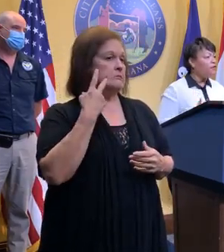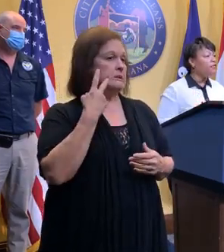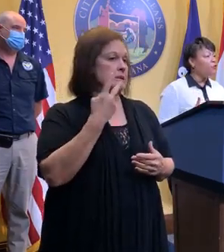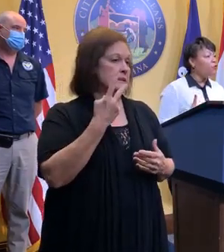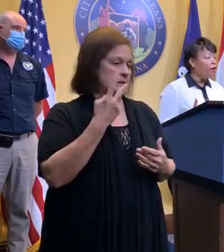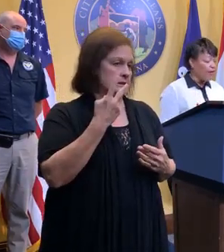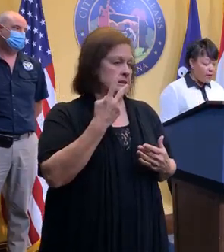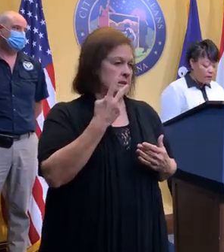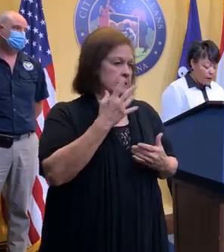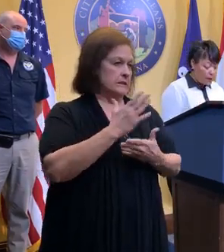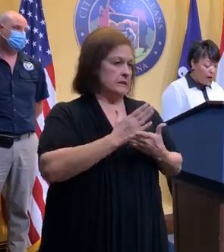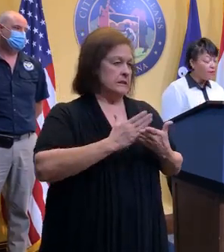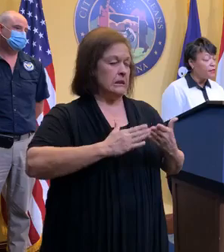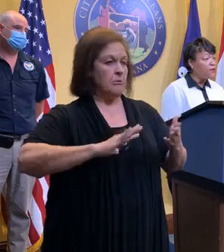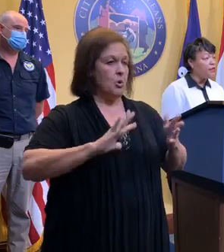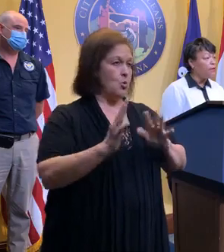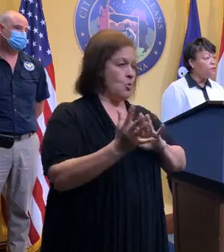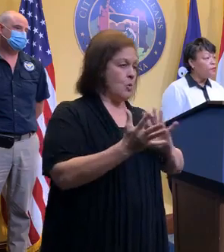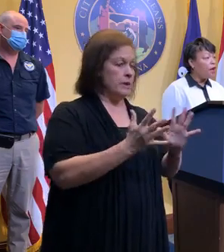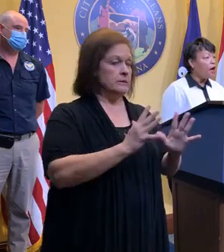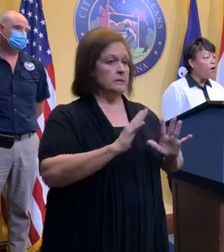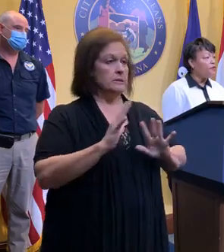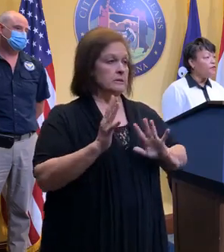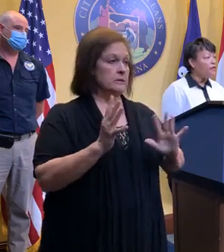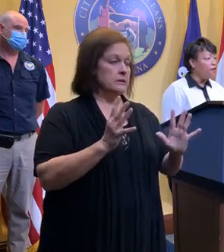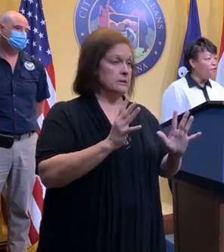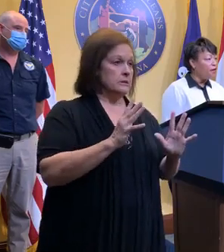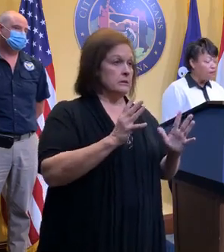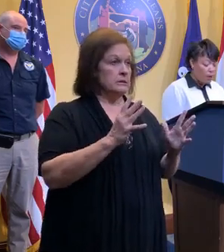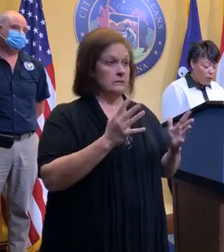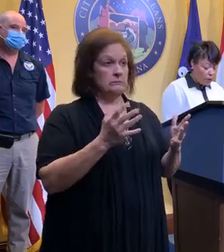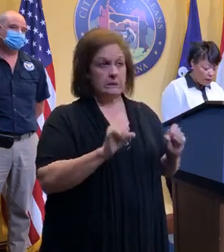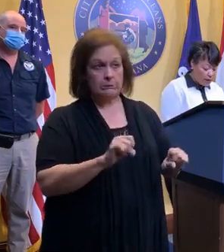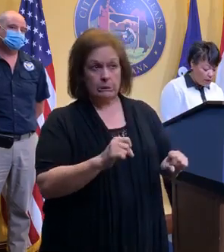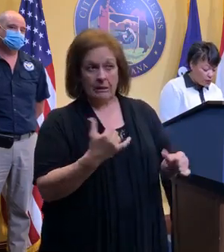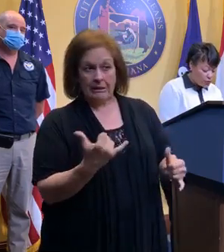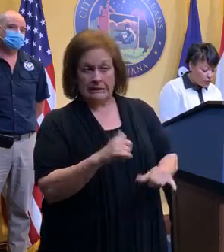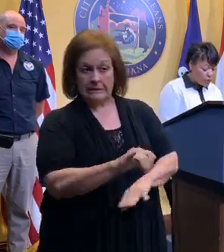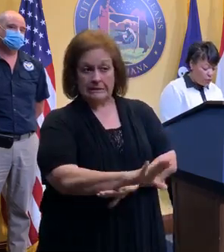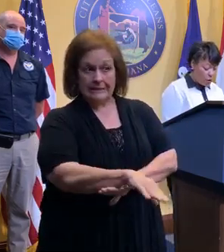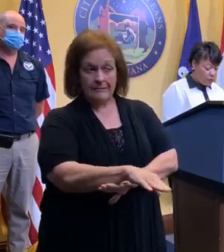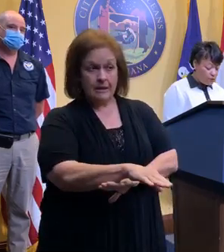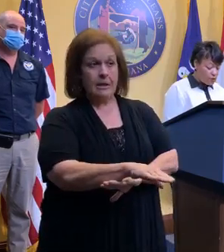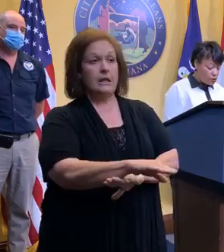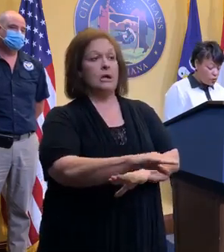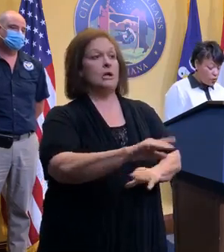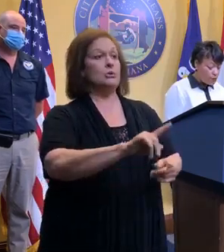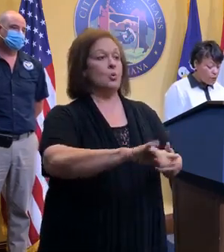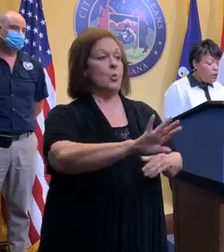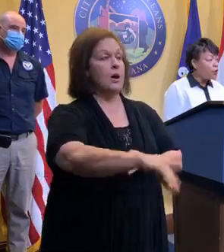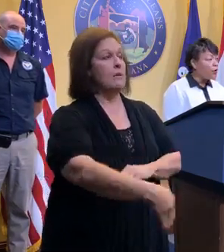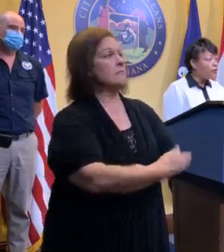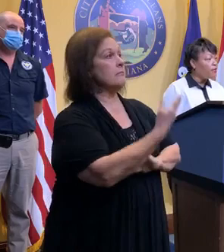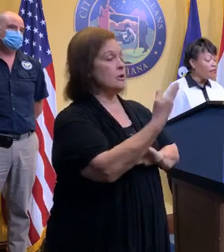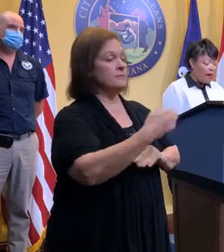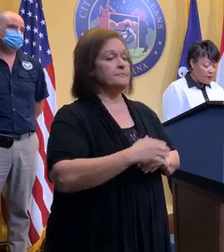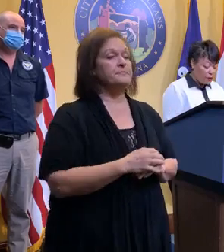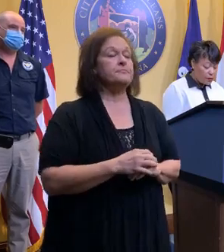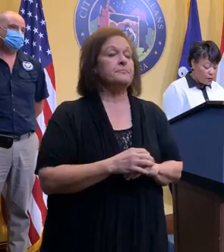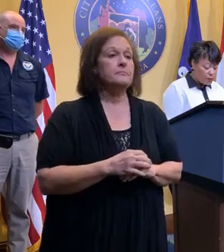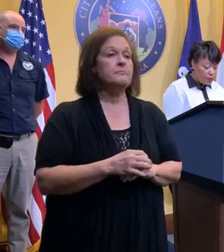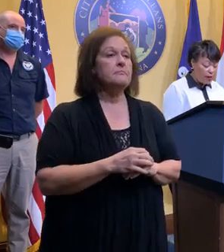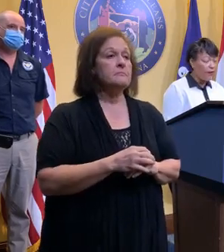some evidence of wind possibly this evening, but going into tomorrow for sure.